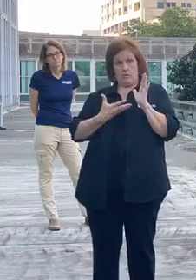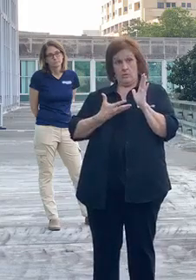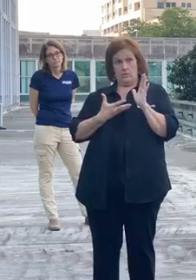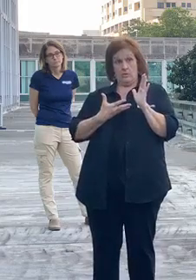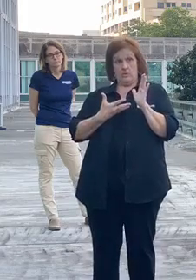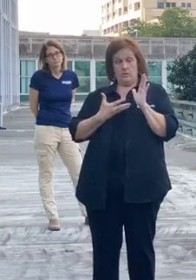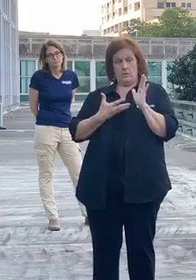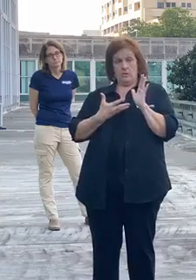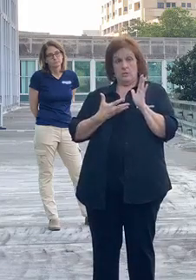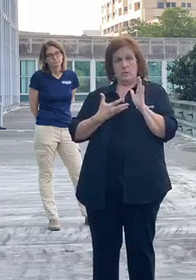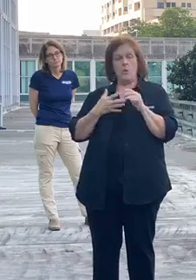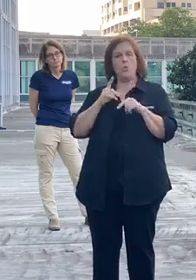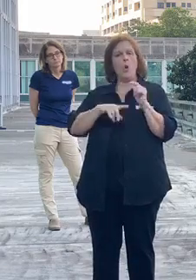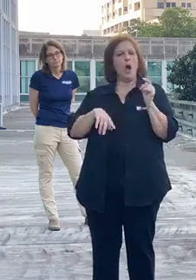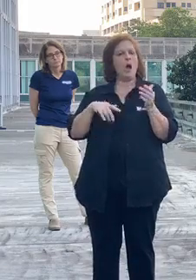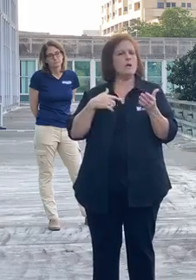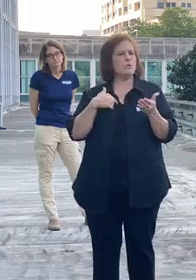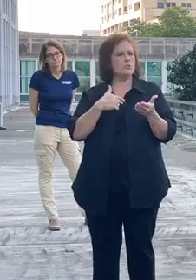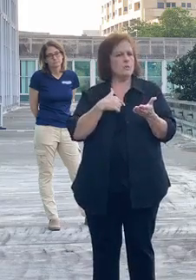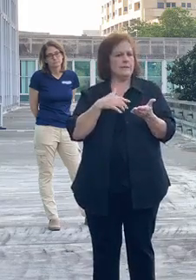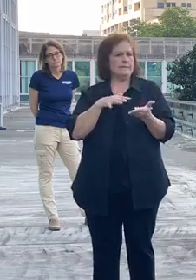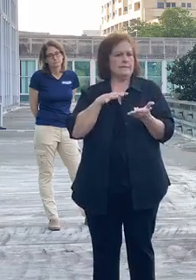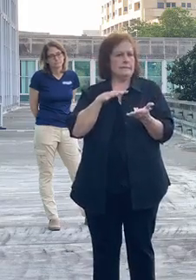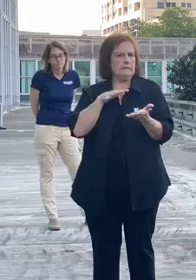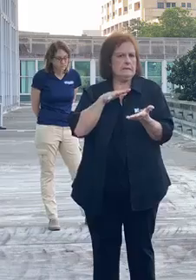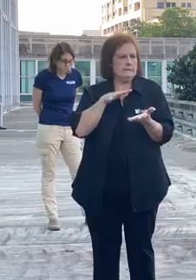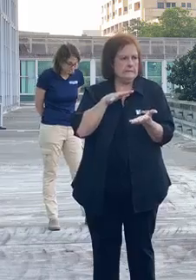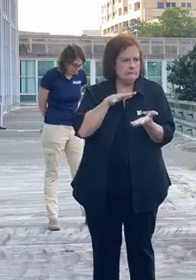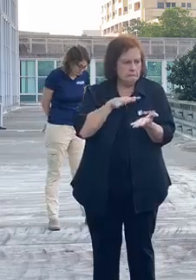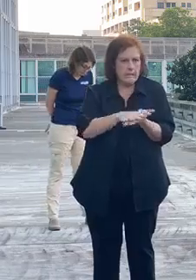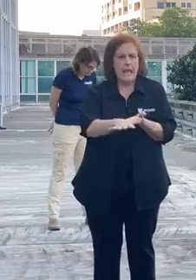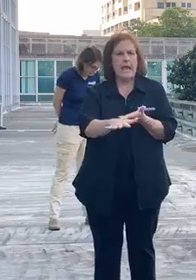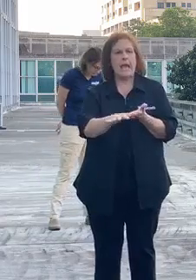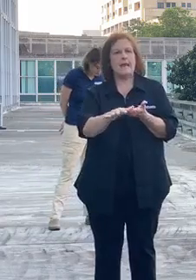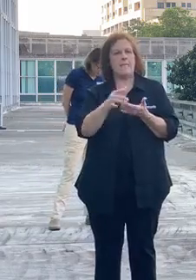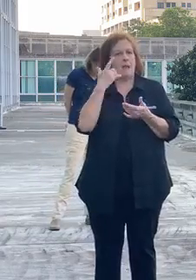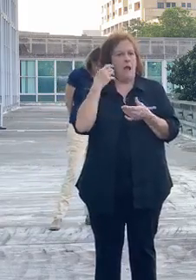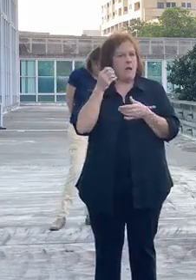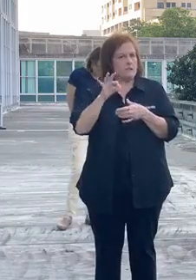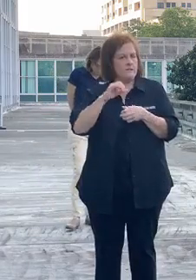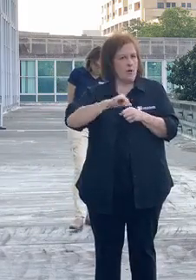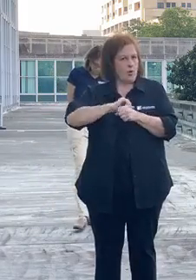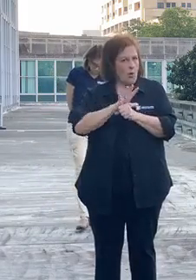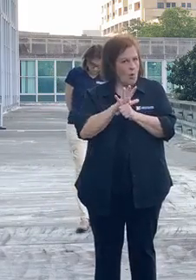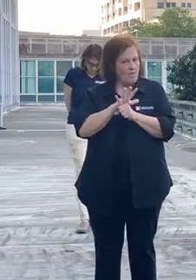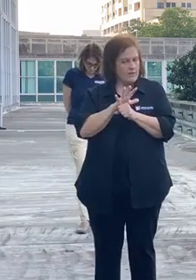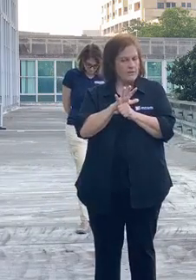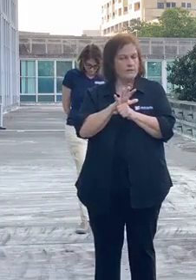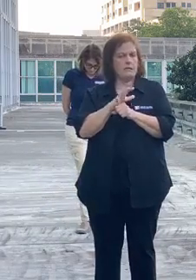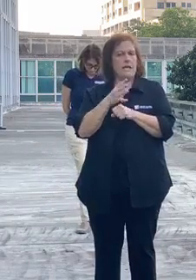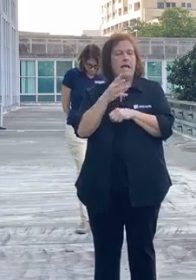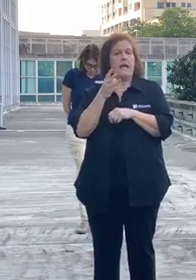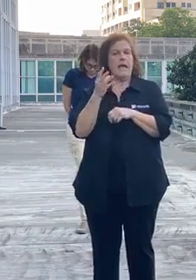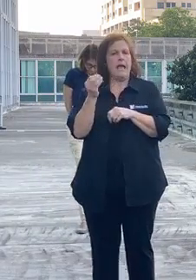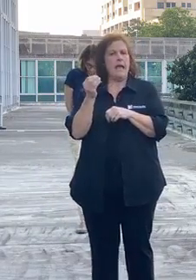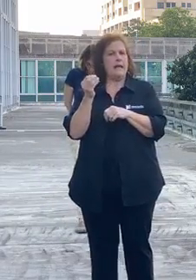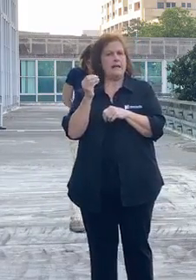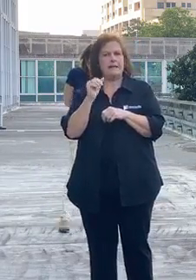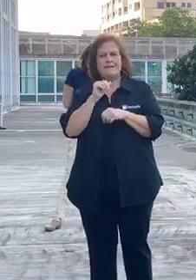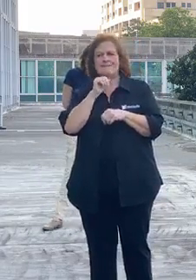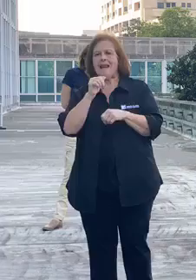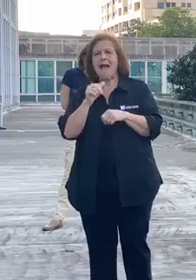based on the expenditures or the expenses that are aligned with COVID, and not so much